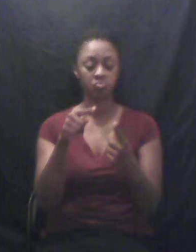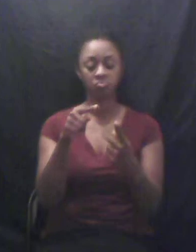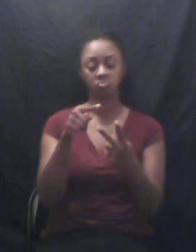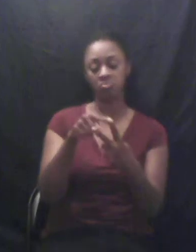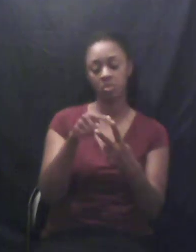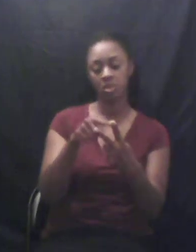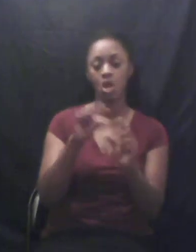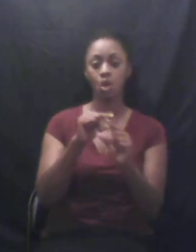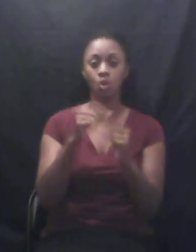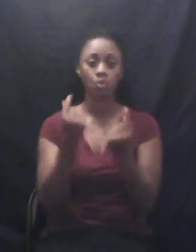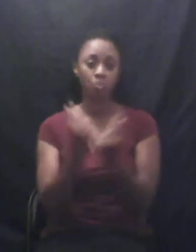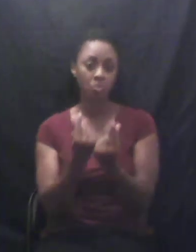could be a conference.